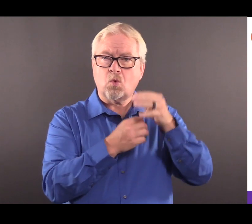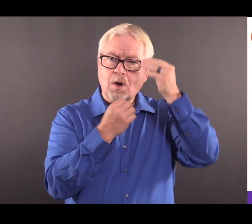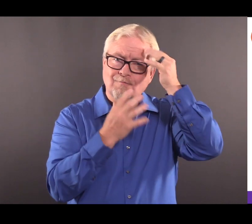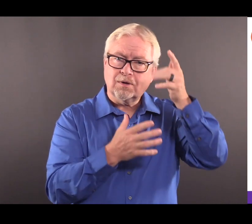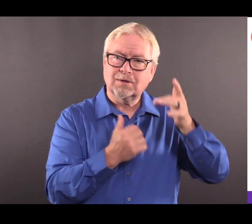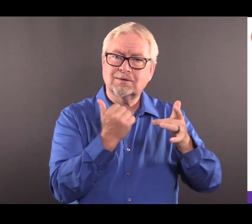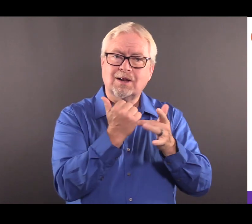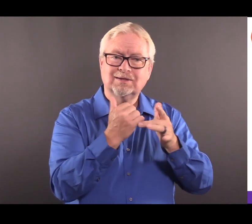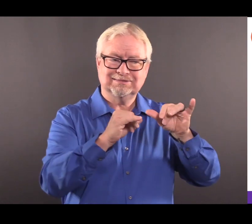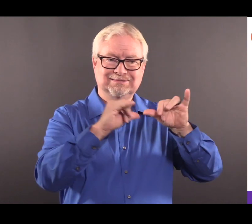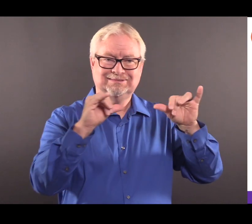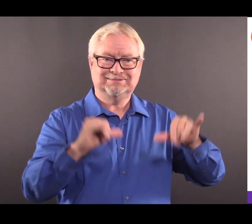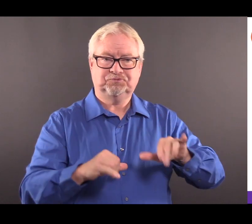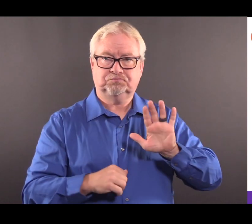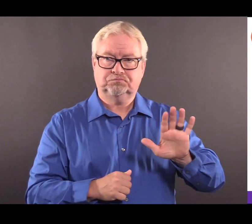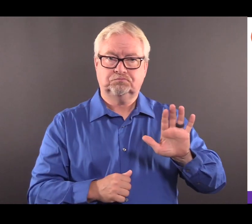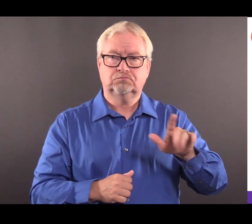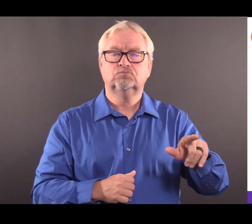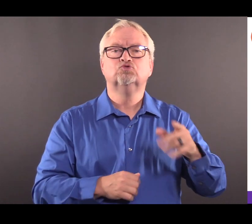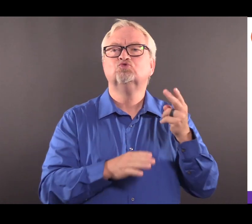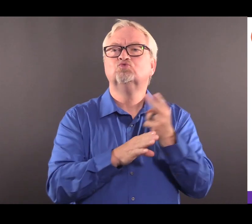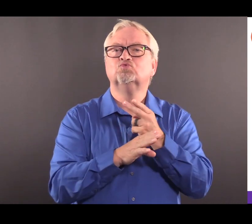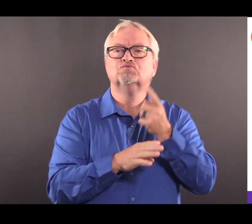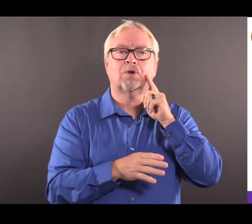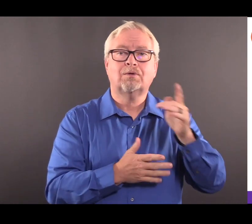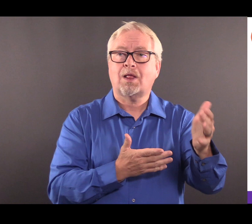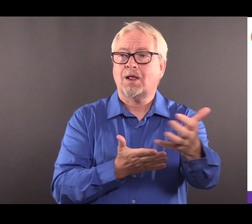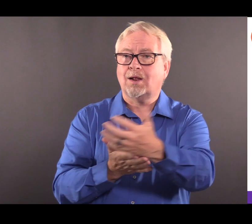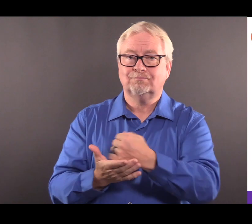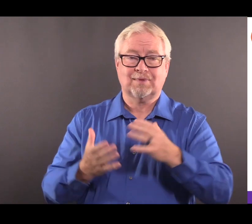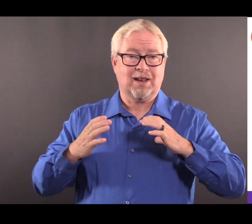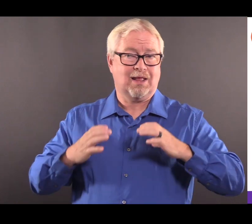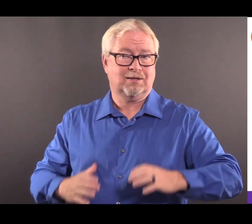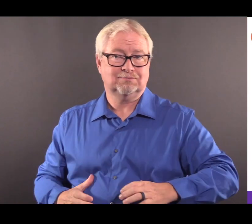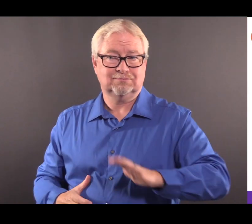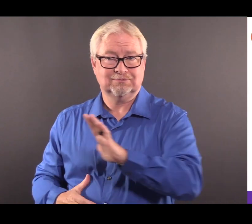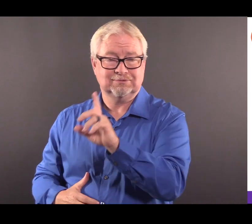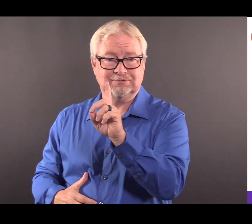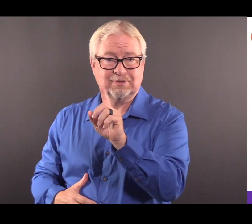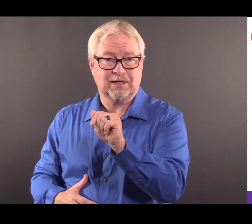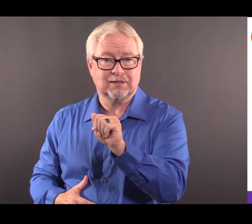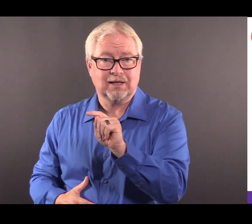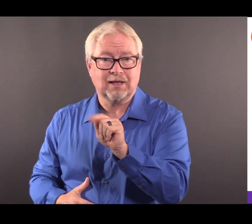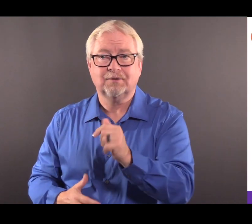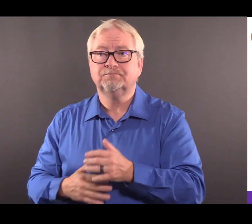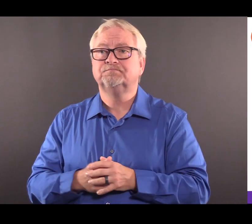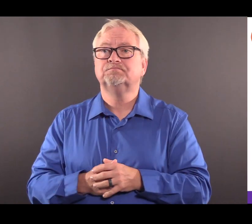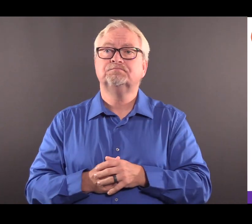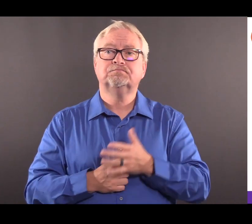We know that HMIS is a local information technology system used to